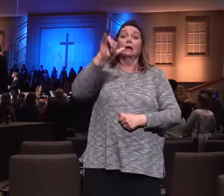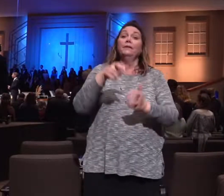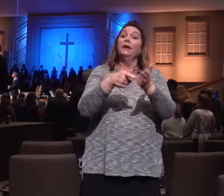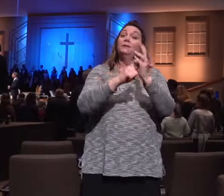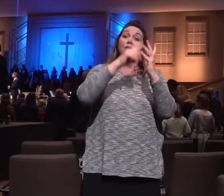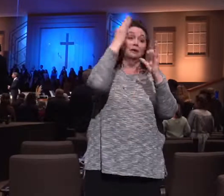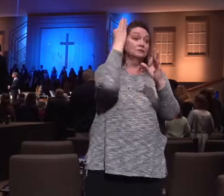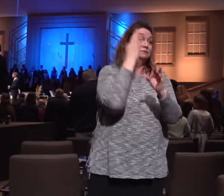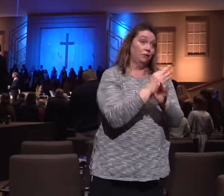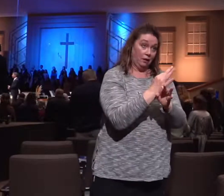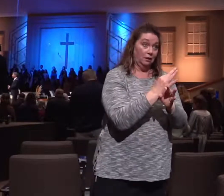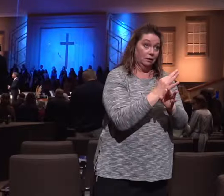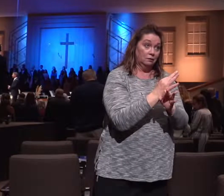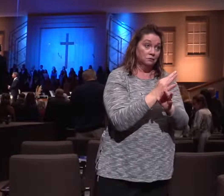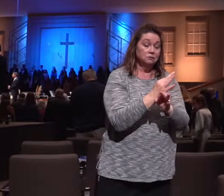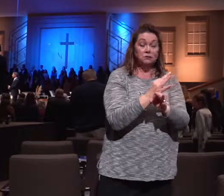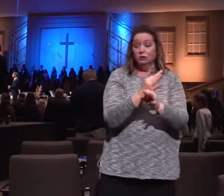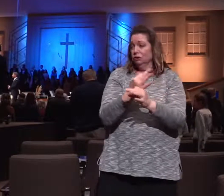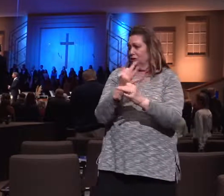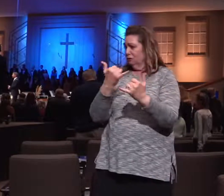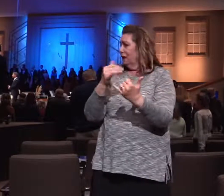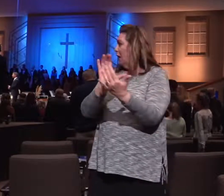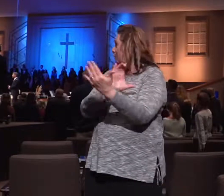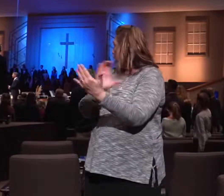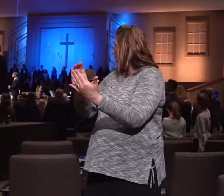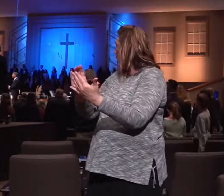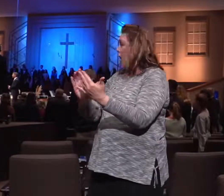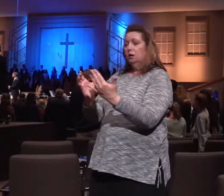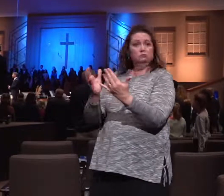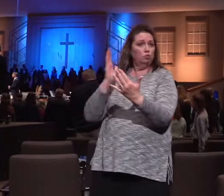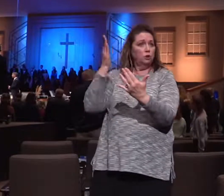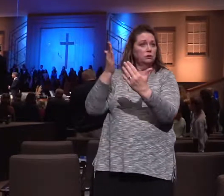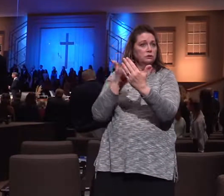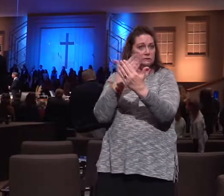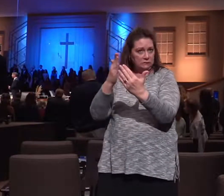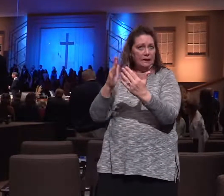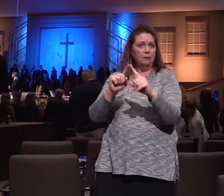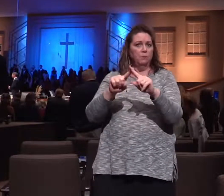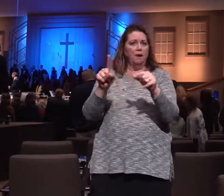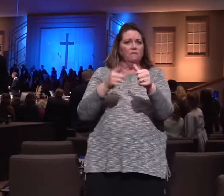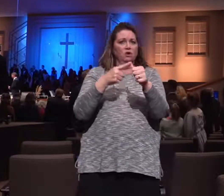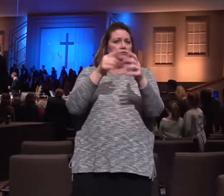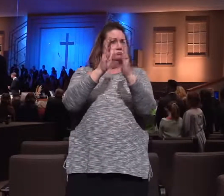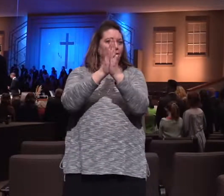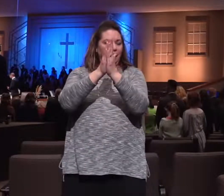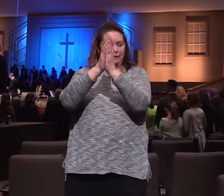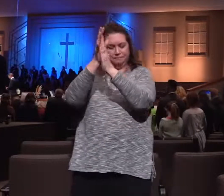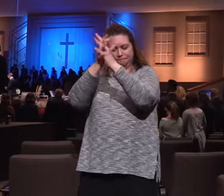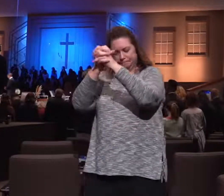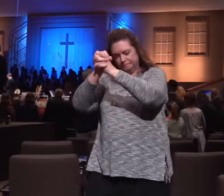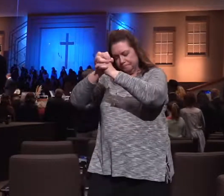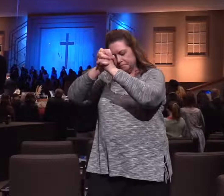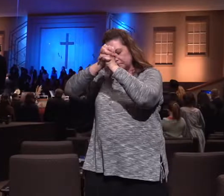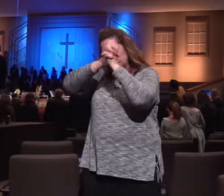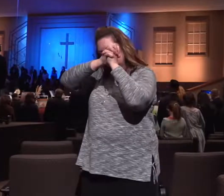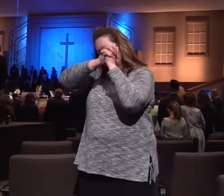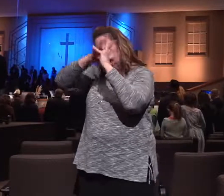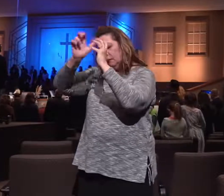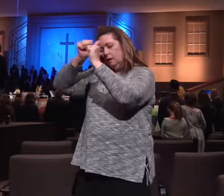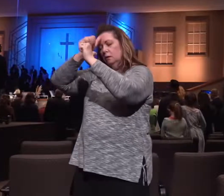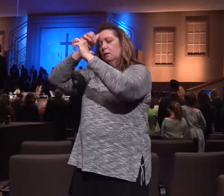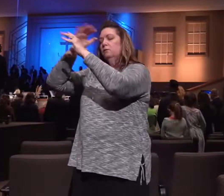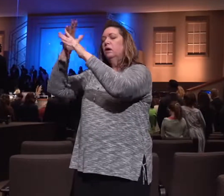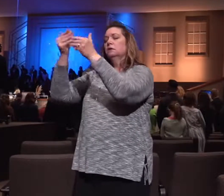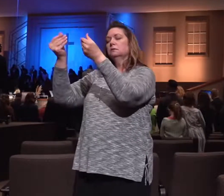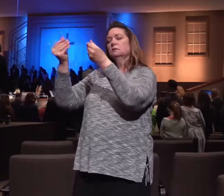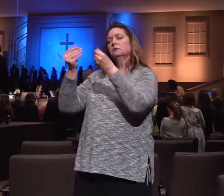that. And let's pray as the choir gets ready to sing. Let's pray and ask God to bless, shall we? Father, give us the faith that we need